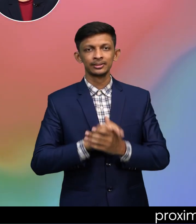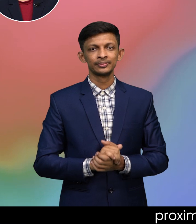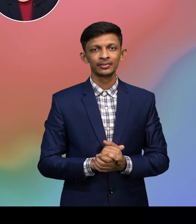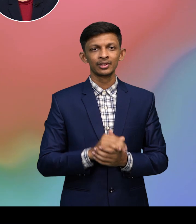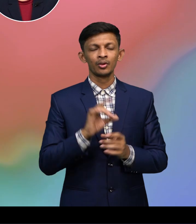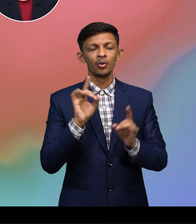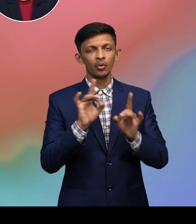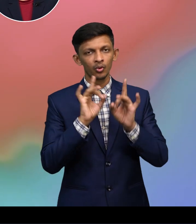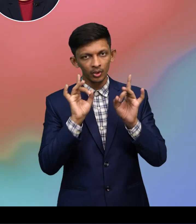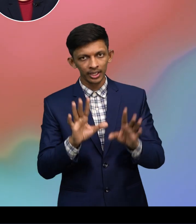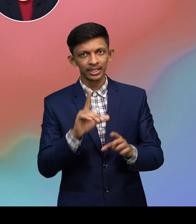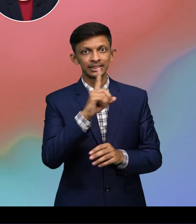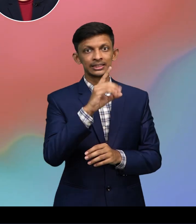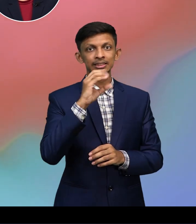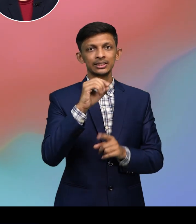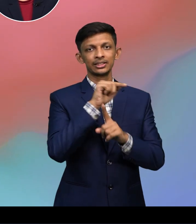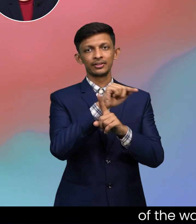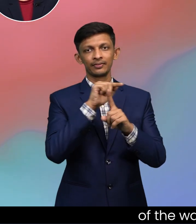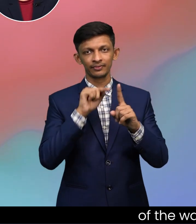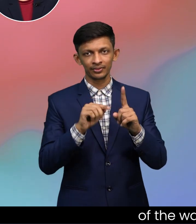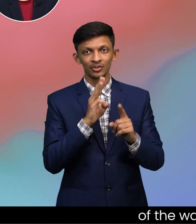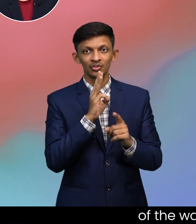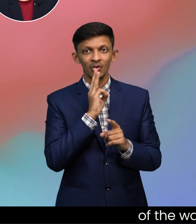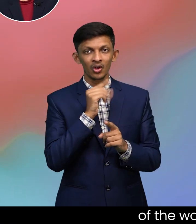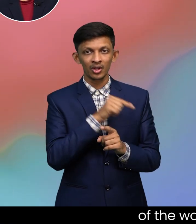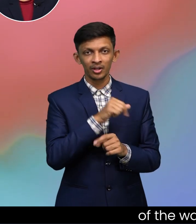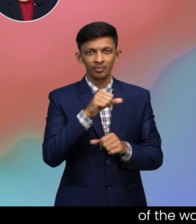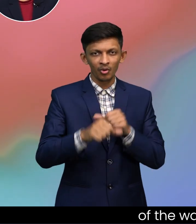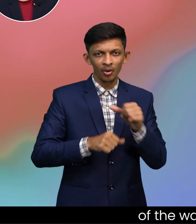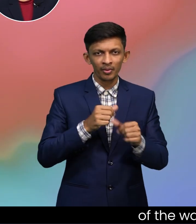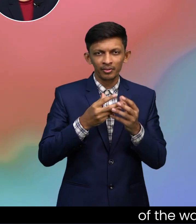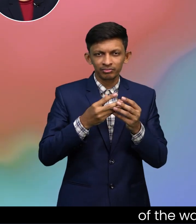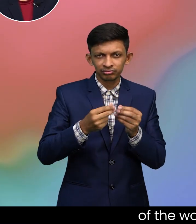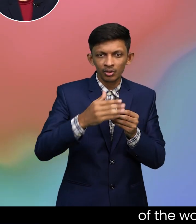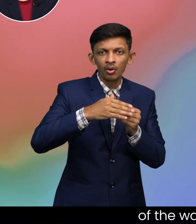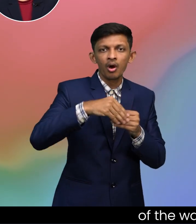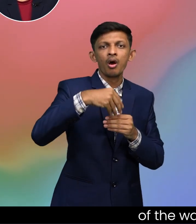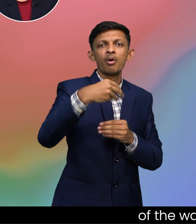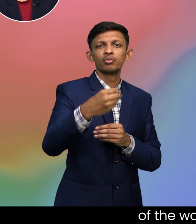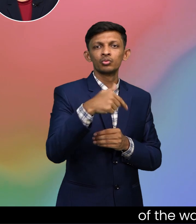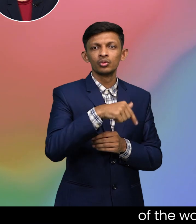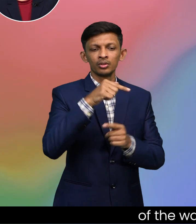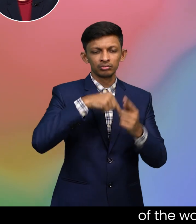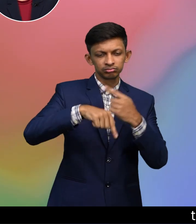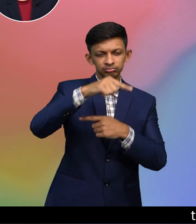of proximal convoluted tubule. Concentration of urine.